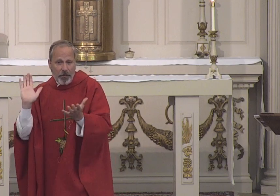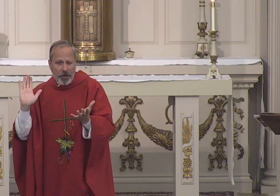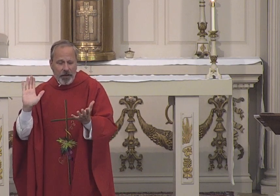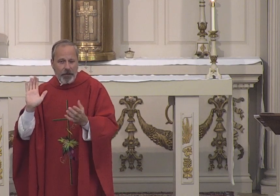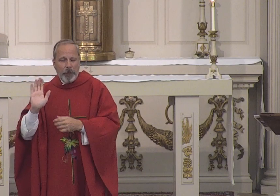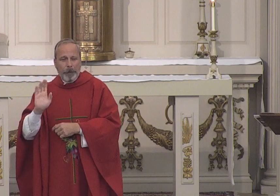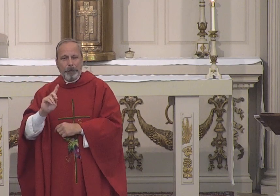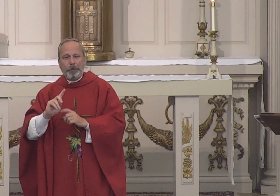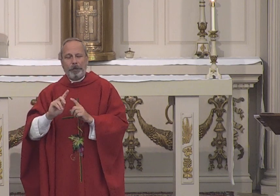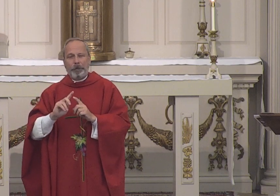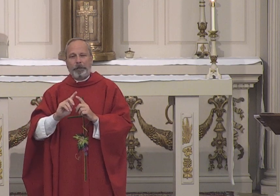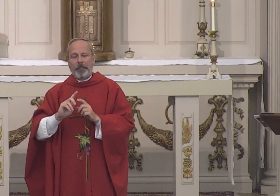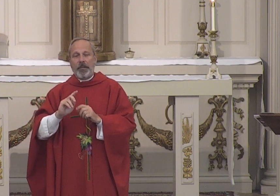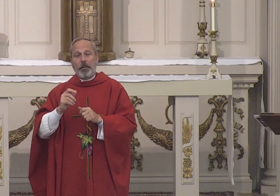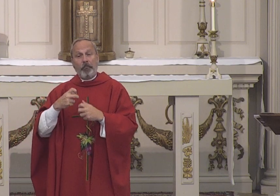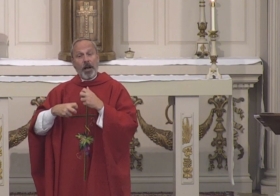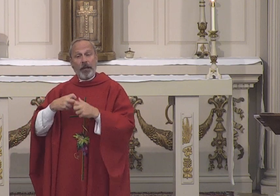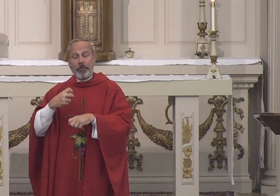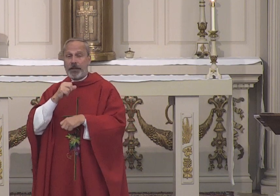not believe.